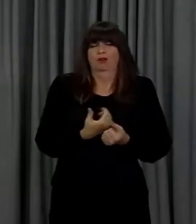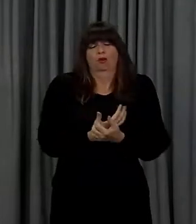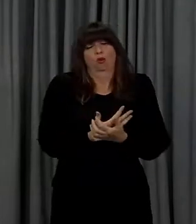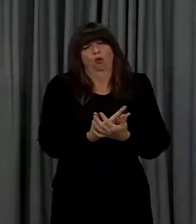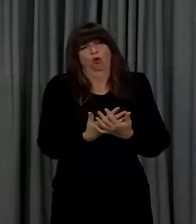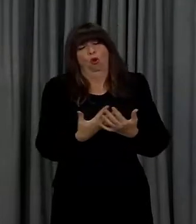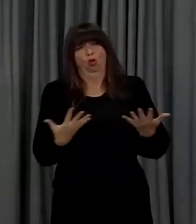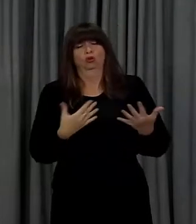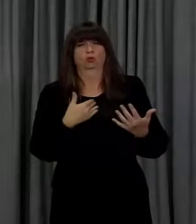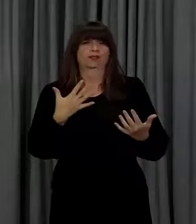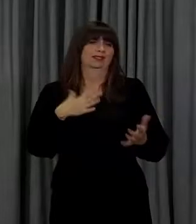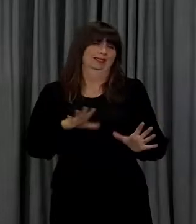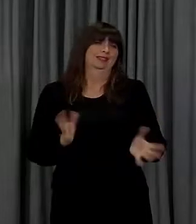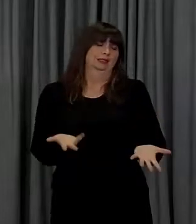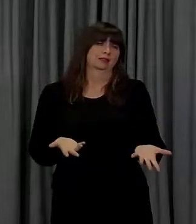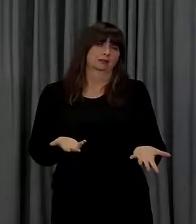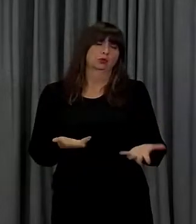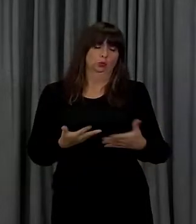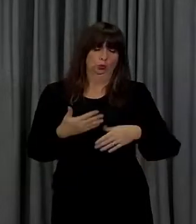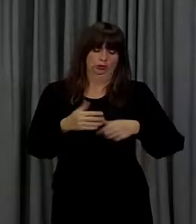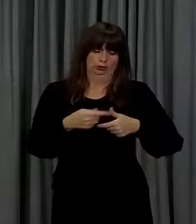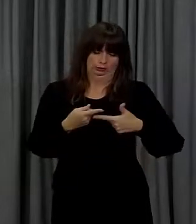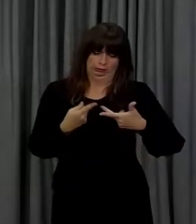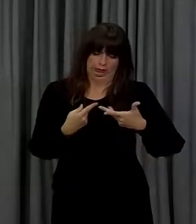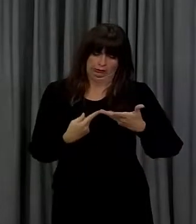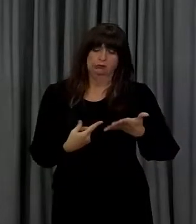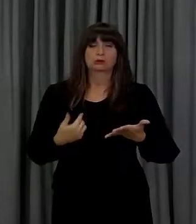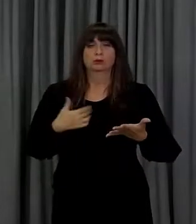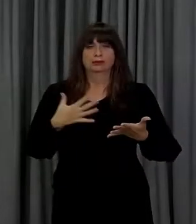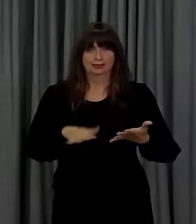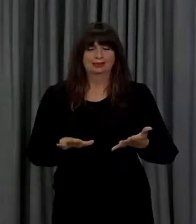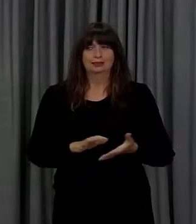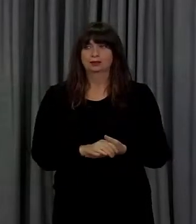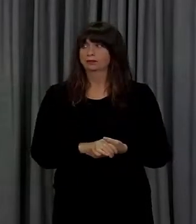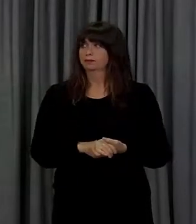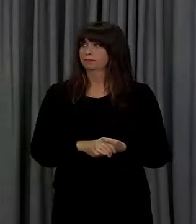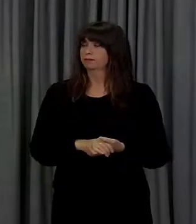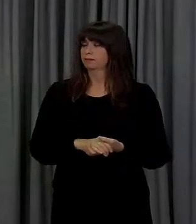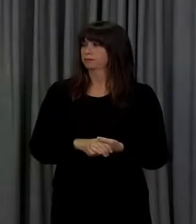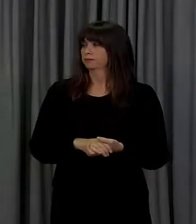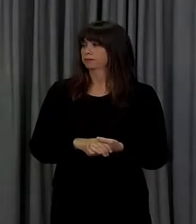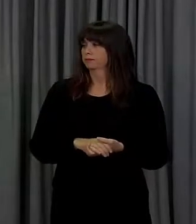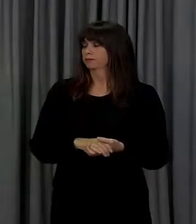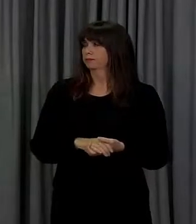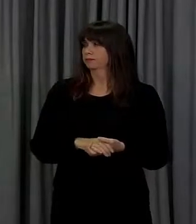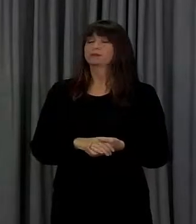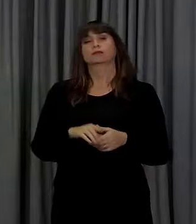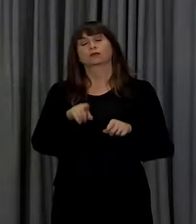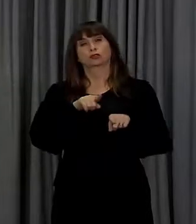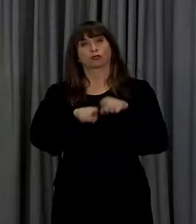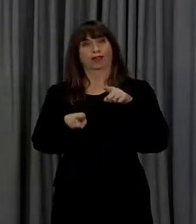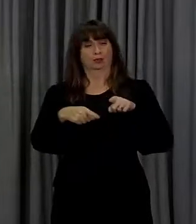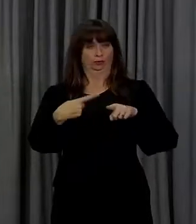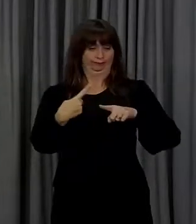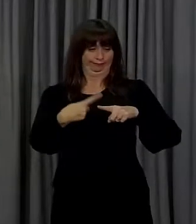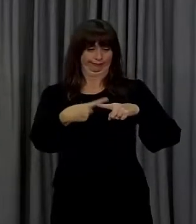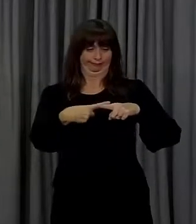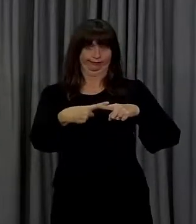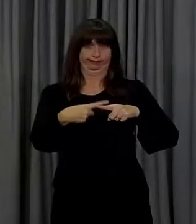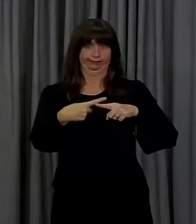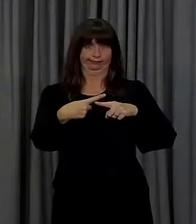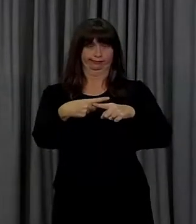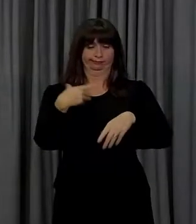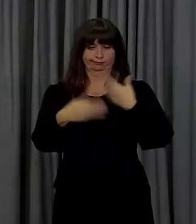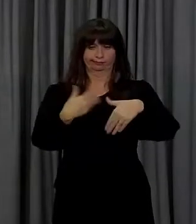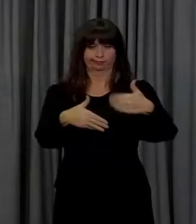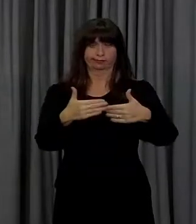do. We are making sure that we've got, we're trying to speed up what we're doing in relation to